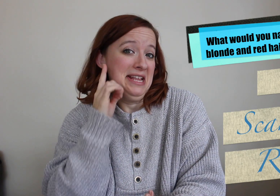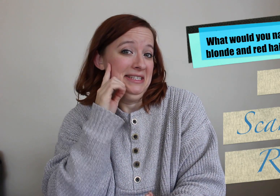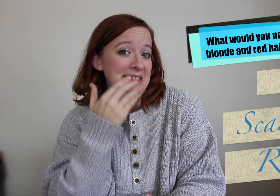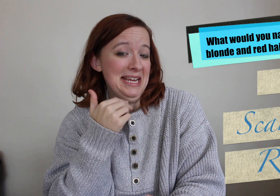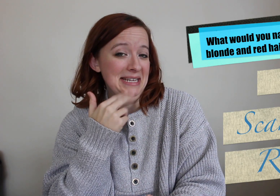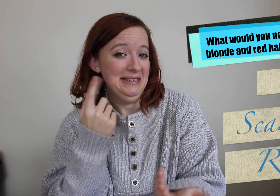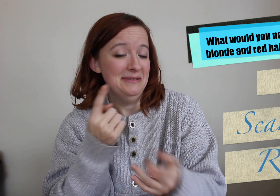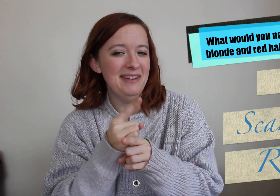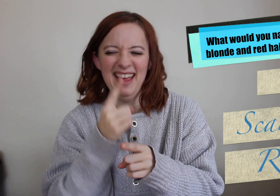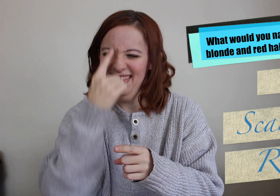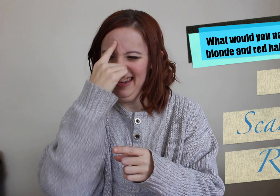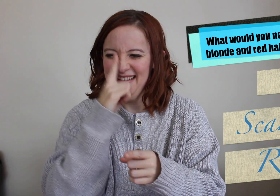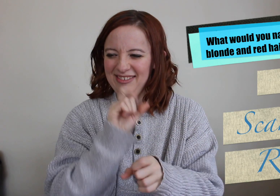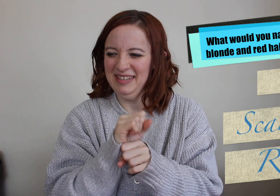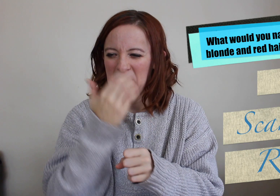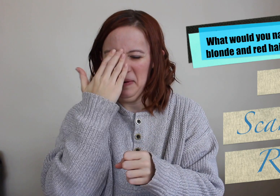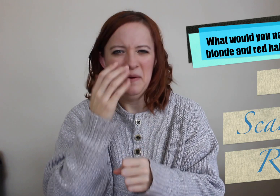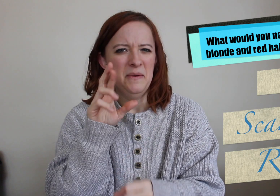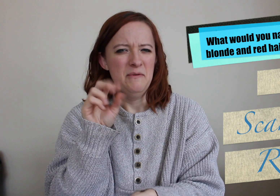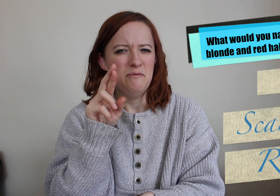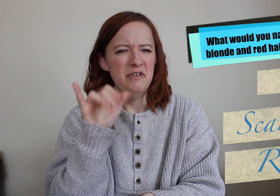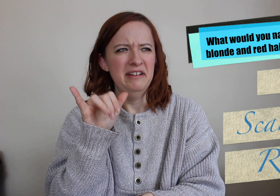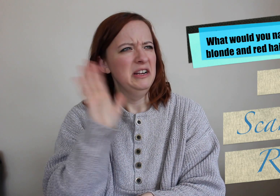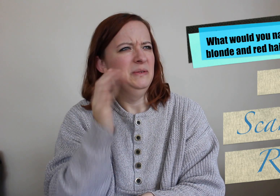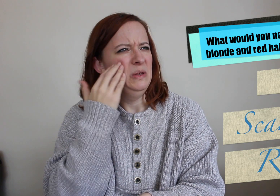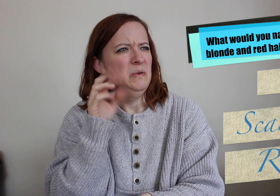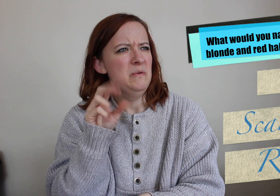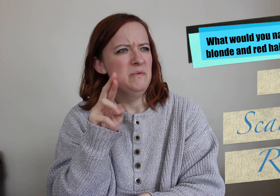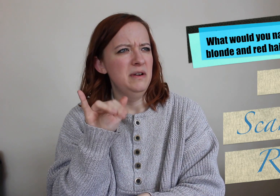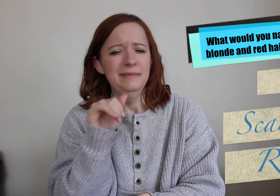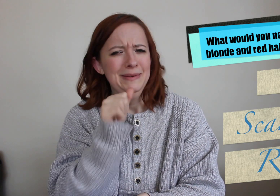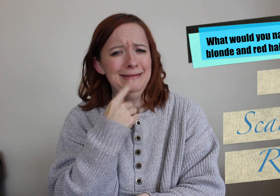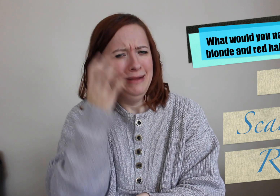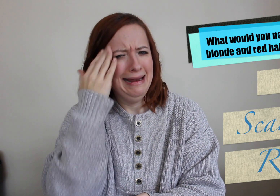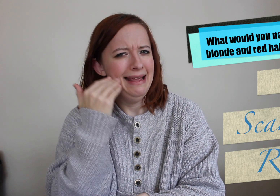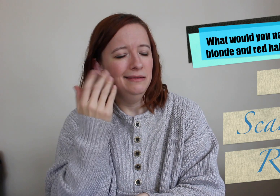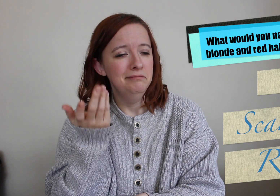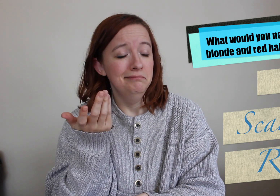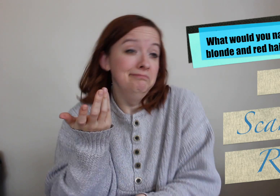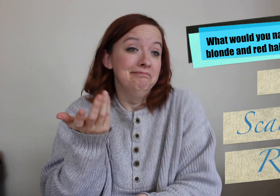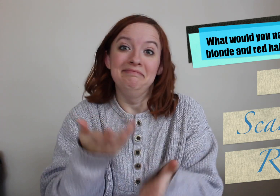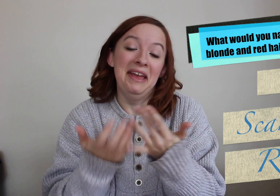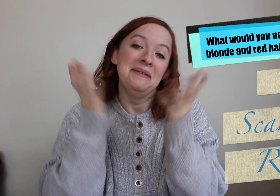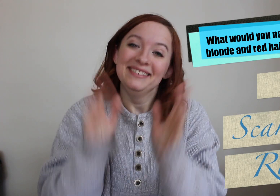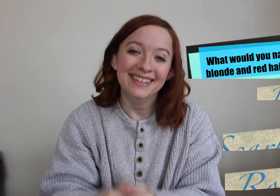Rory. I think it just sounds kind of cute, and I'm pretty sure I knew someone named Rory. Or at least I did. I don't know. I don't think he was redheaded.